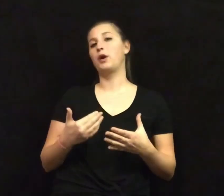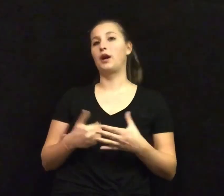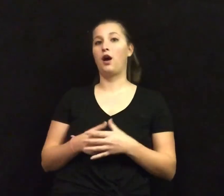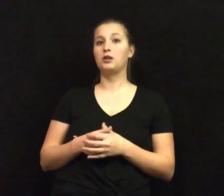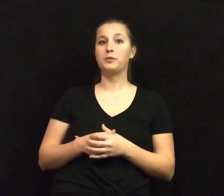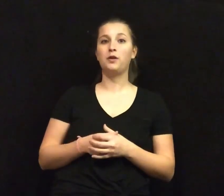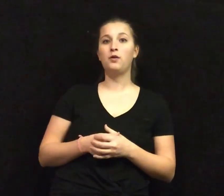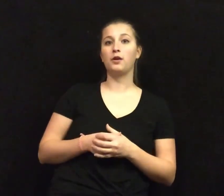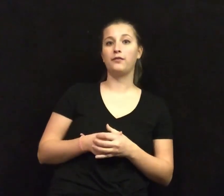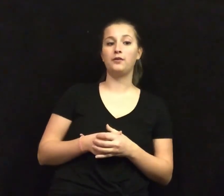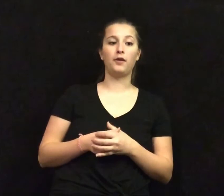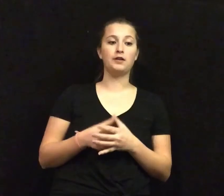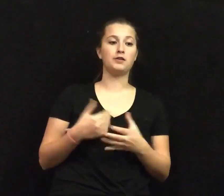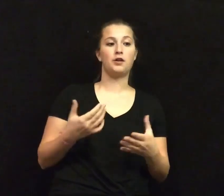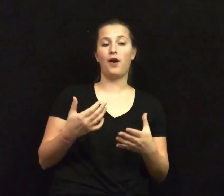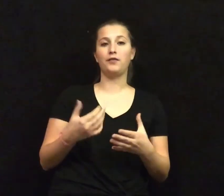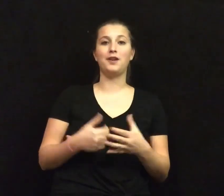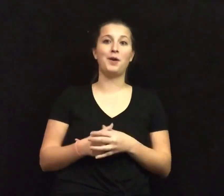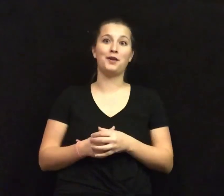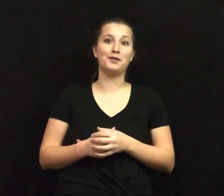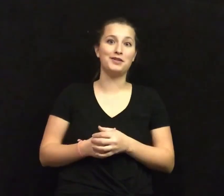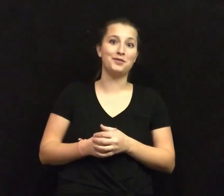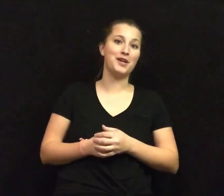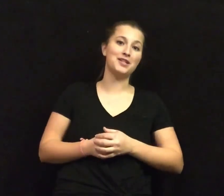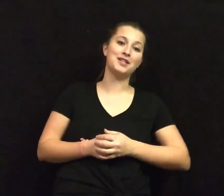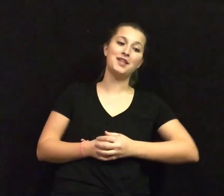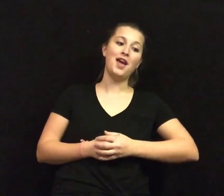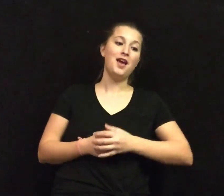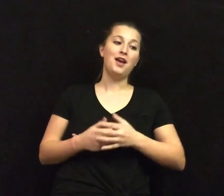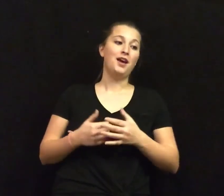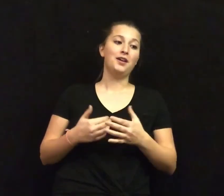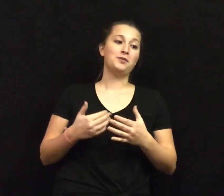in a hospital or if you find yourself often in medical situations. It's really